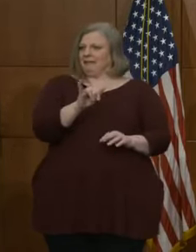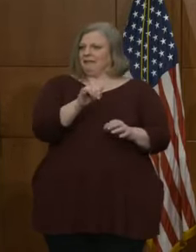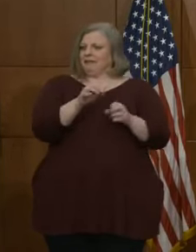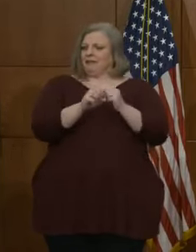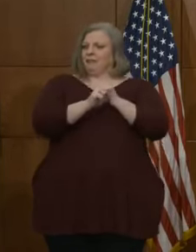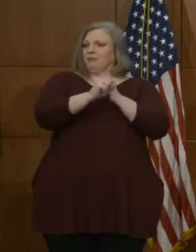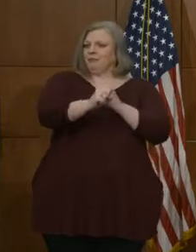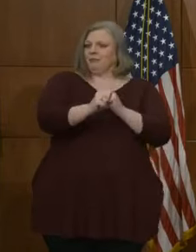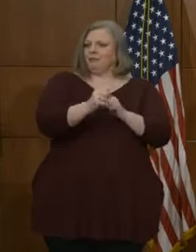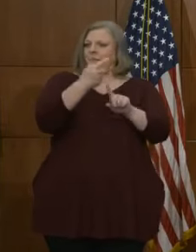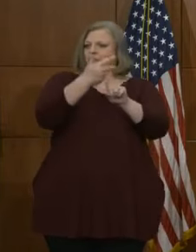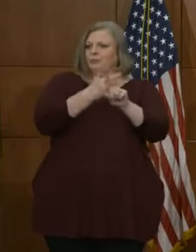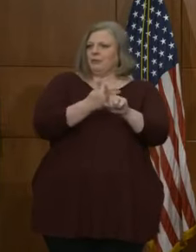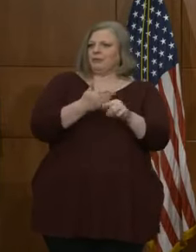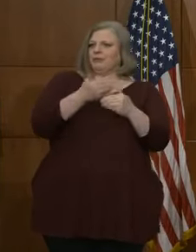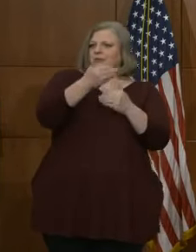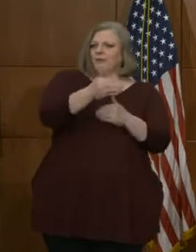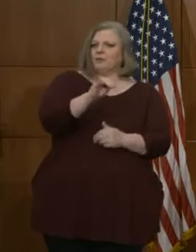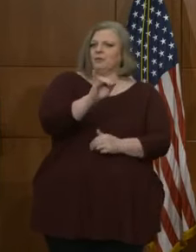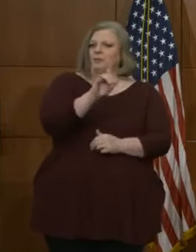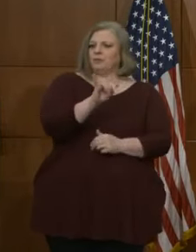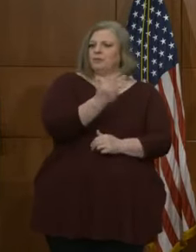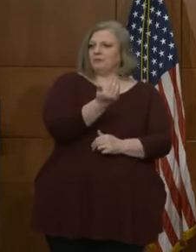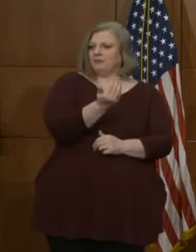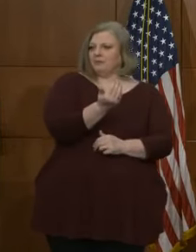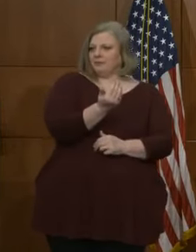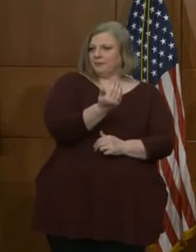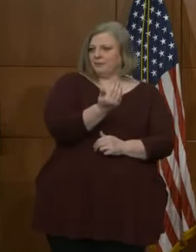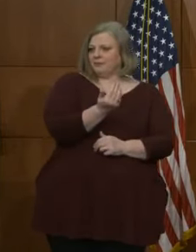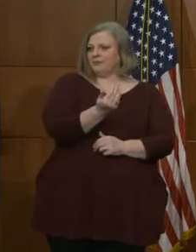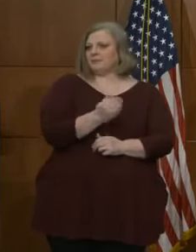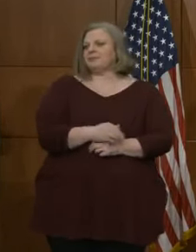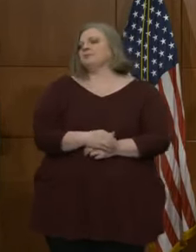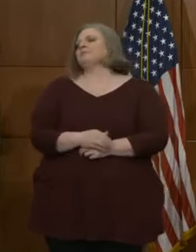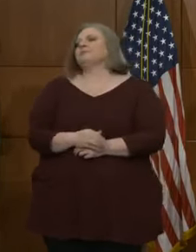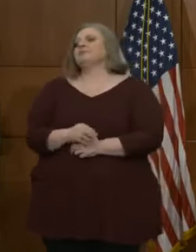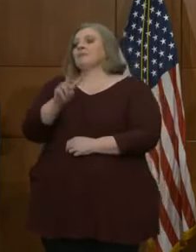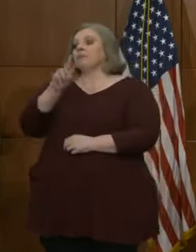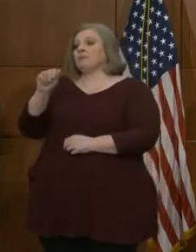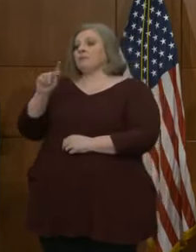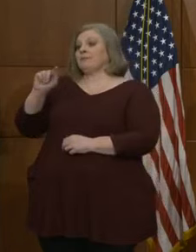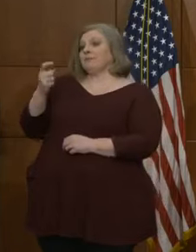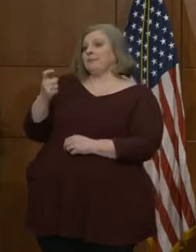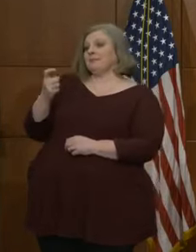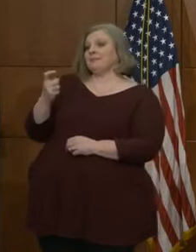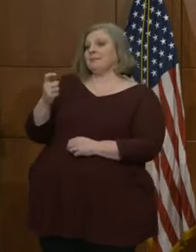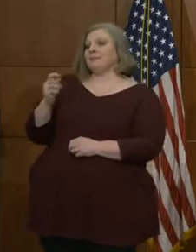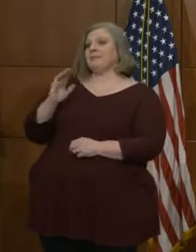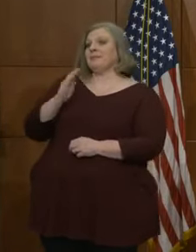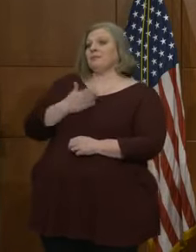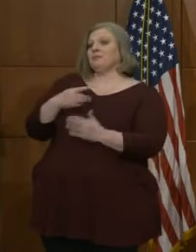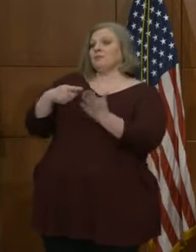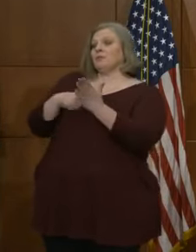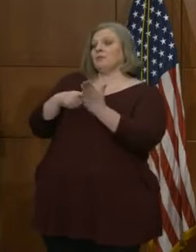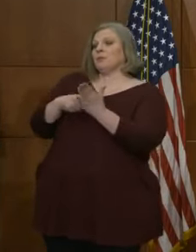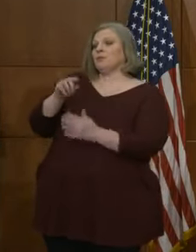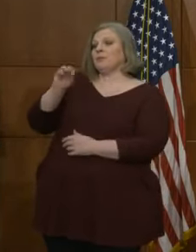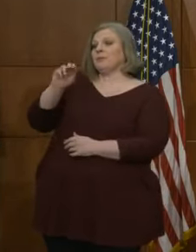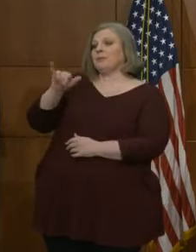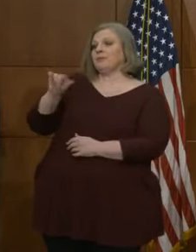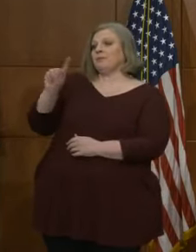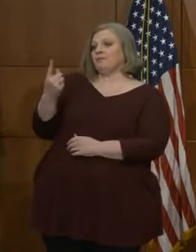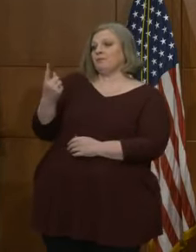3 months to July 15th. Regarding Virginia's taxes, our taxes are due on May the 1st, and